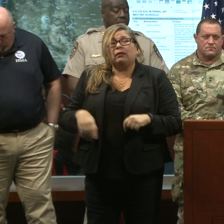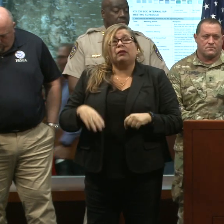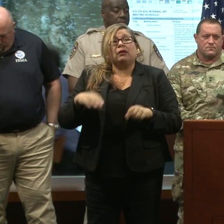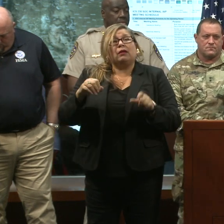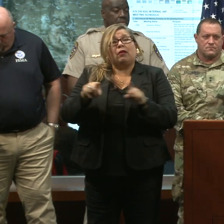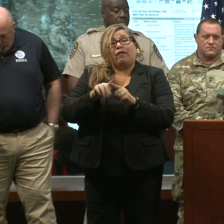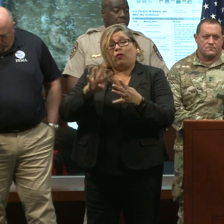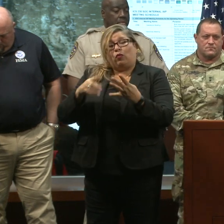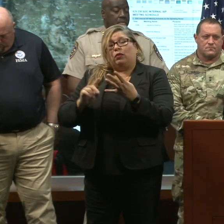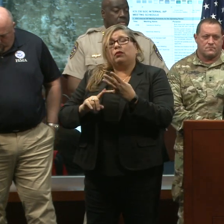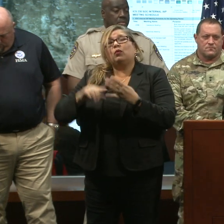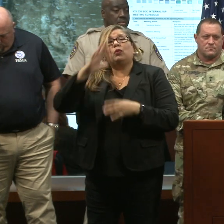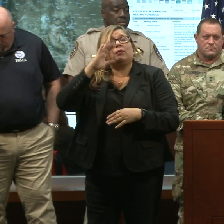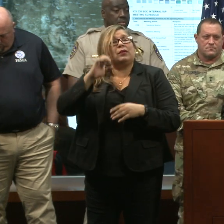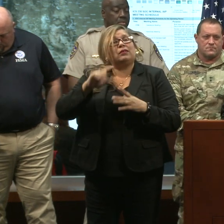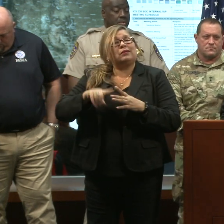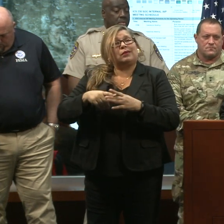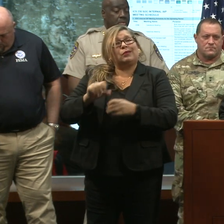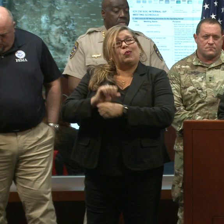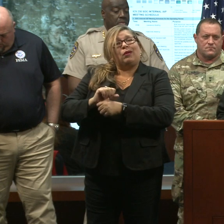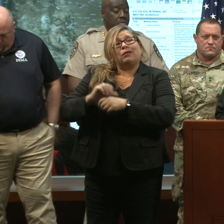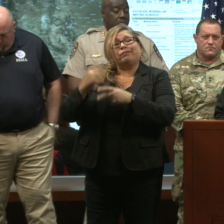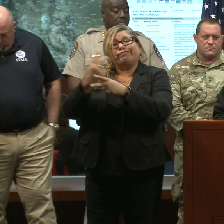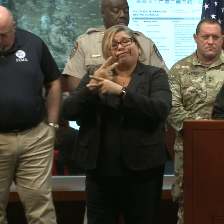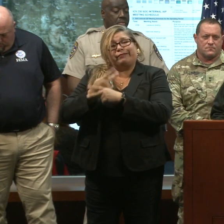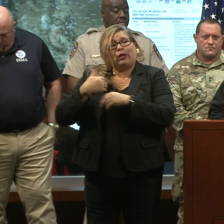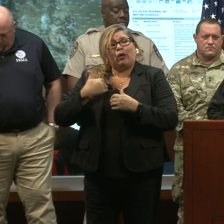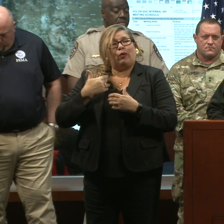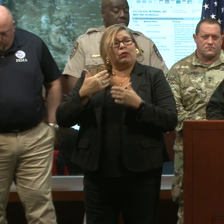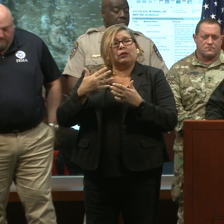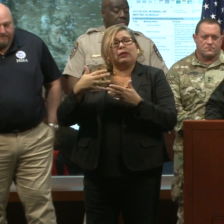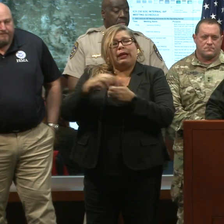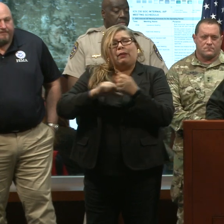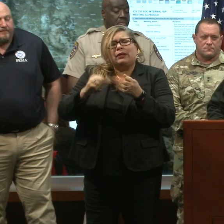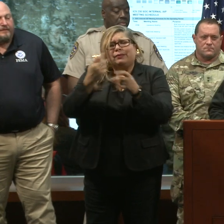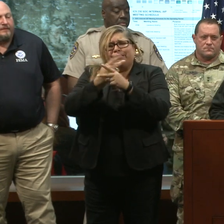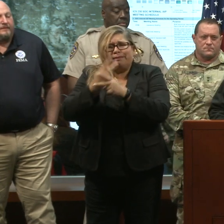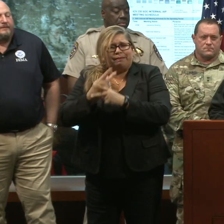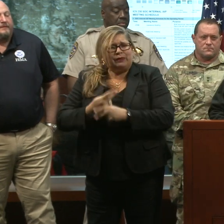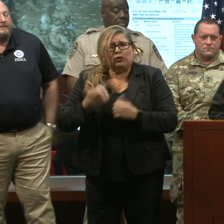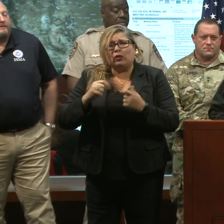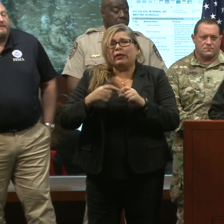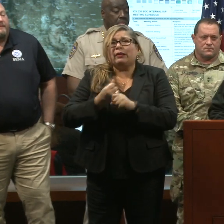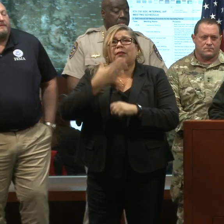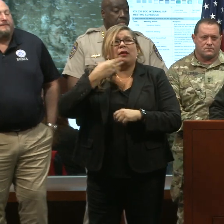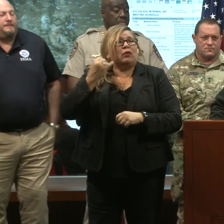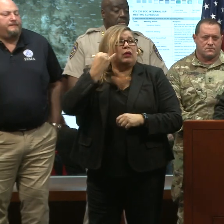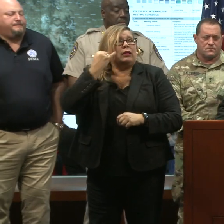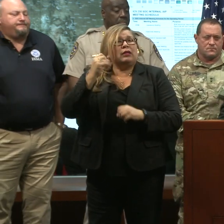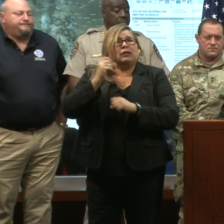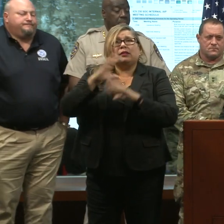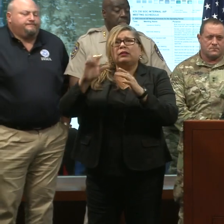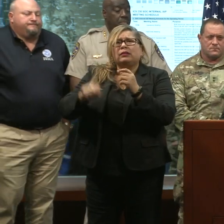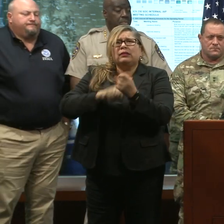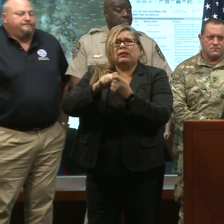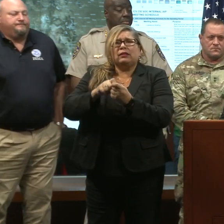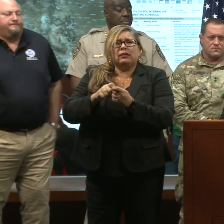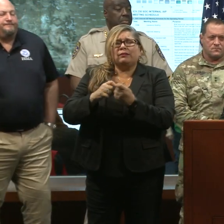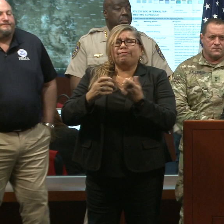And the fourth will really be to start working on our damage assessment so we can get a better idea about